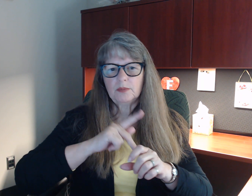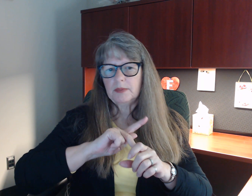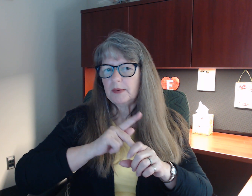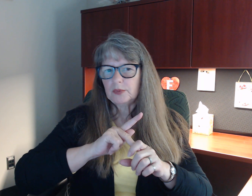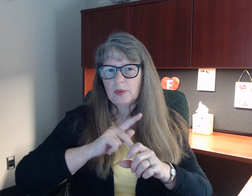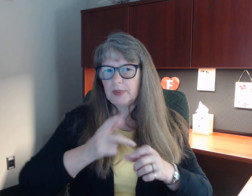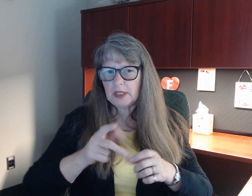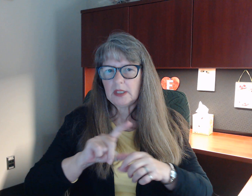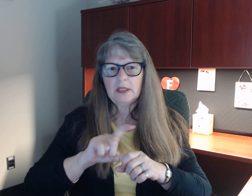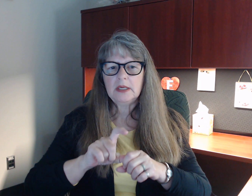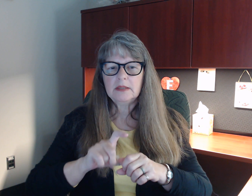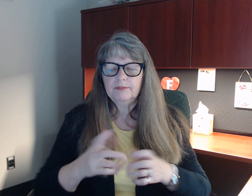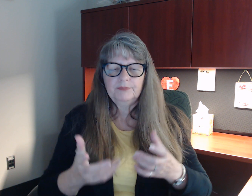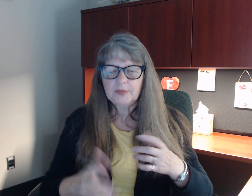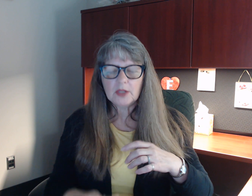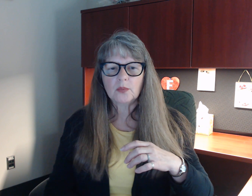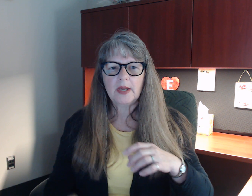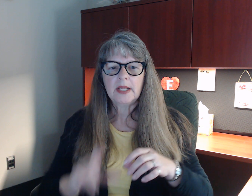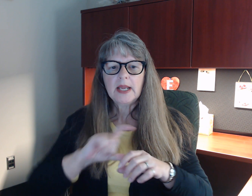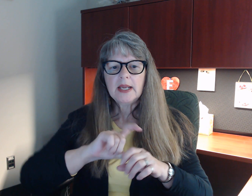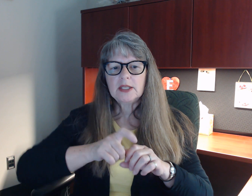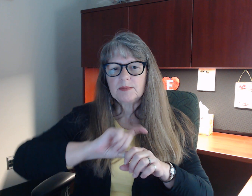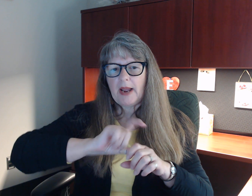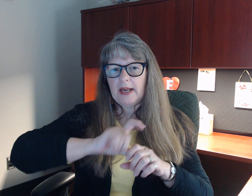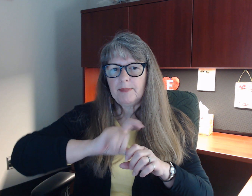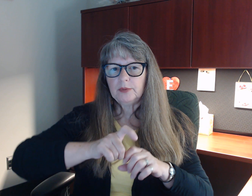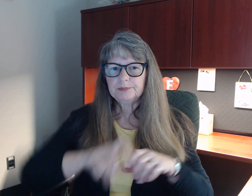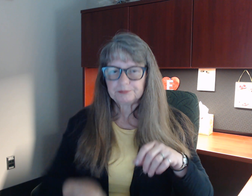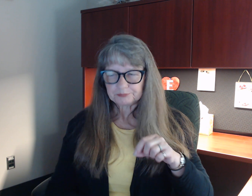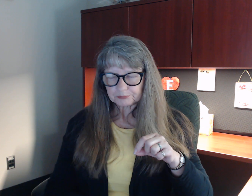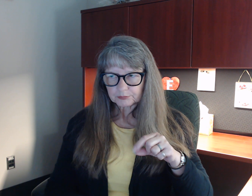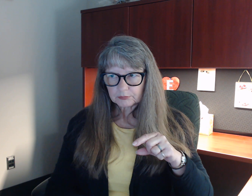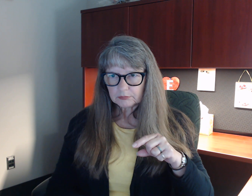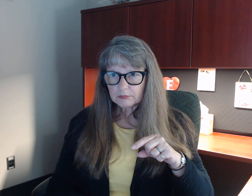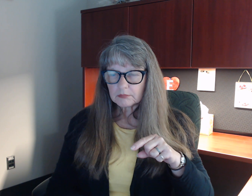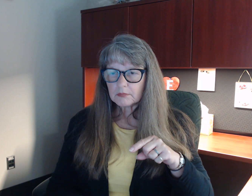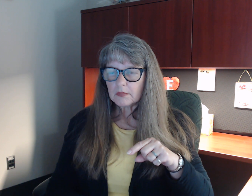people do a P. Either one, it's pineapple.